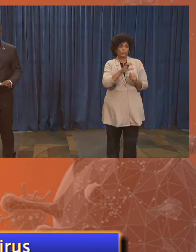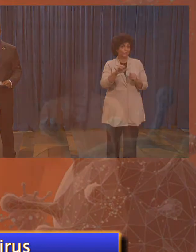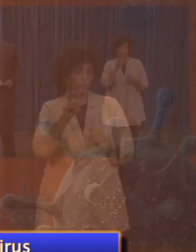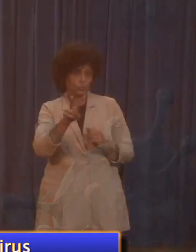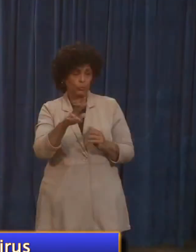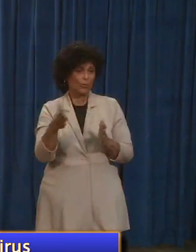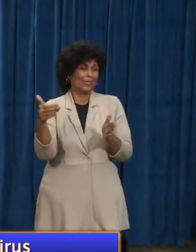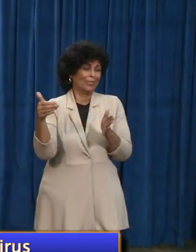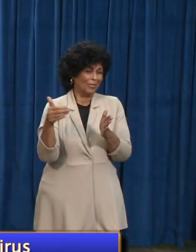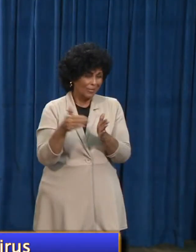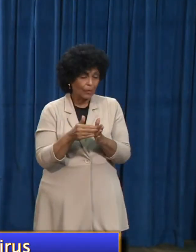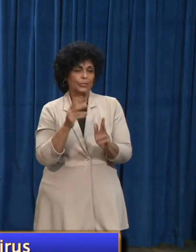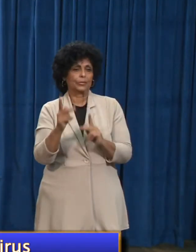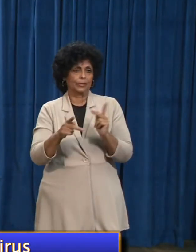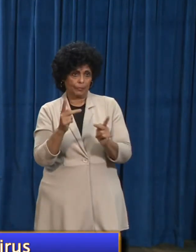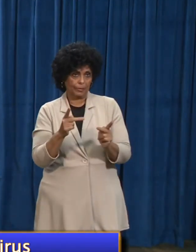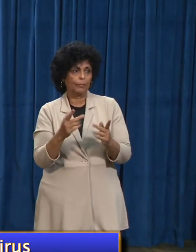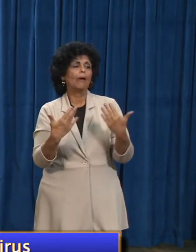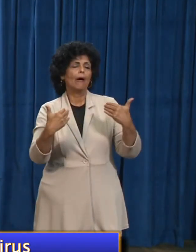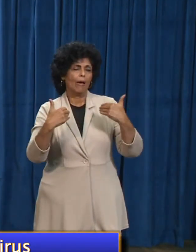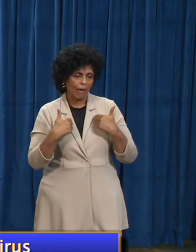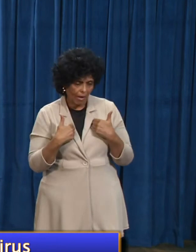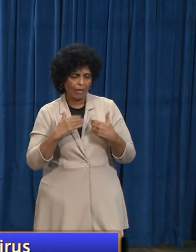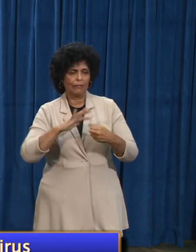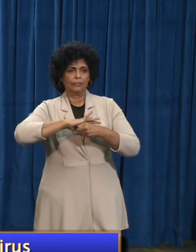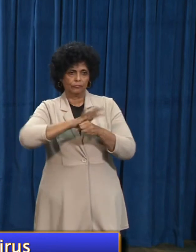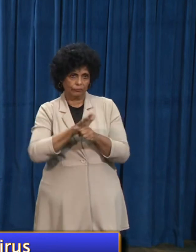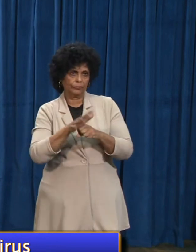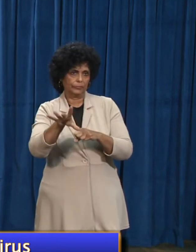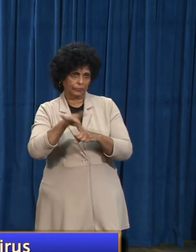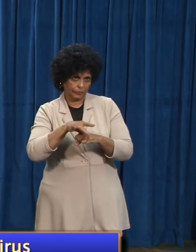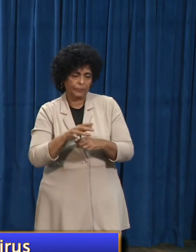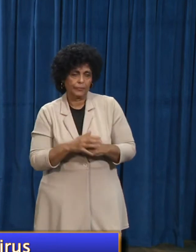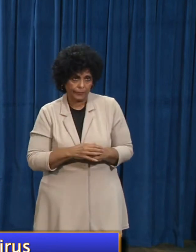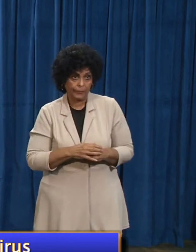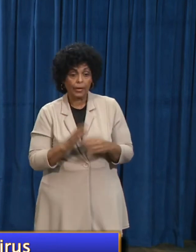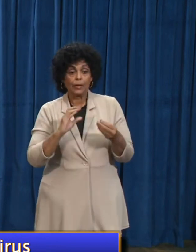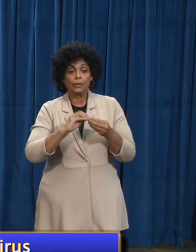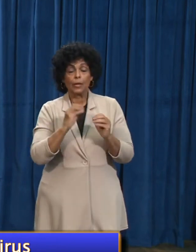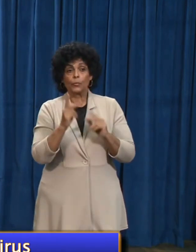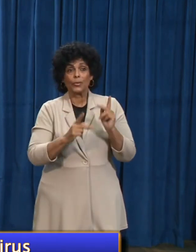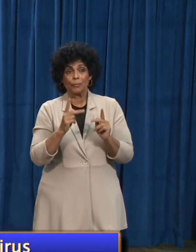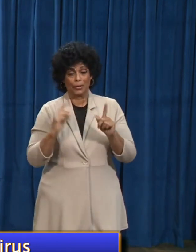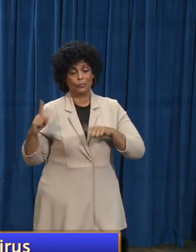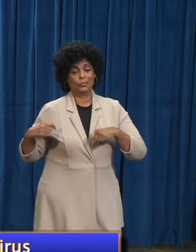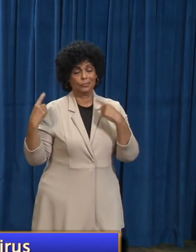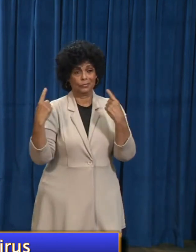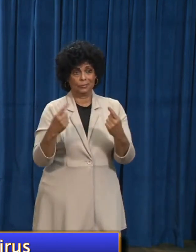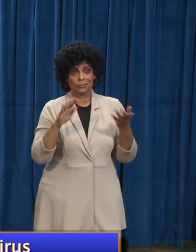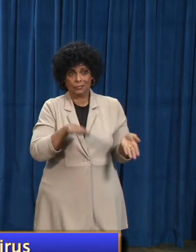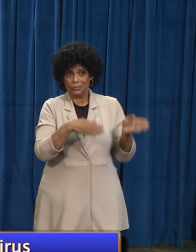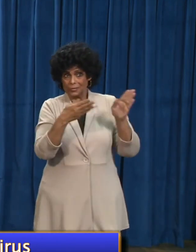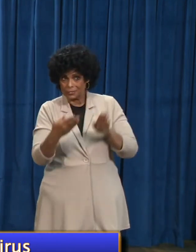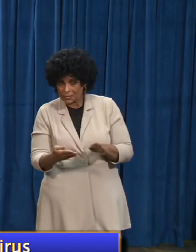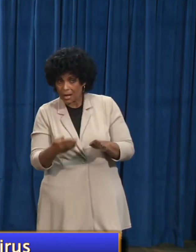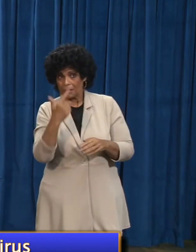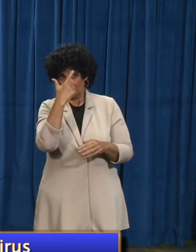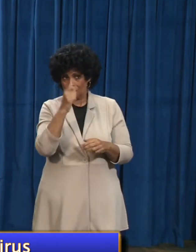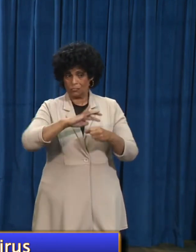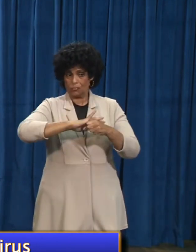252,000 coronavirus cases reported in Orange County. The number of Orange County residents who have died from